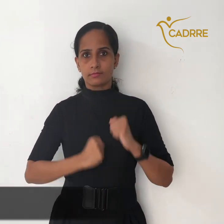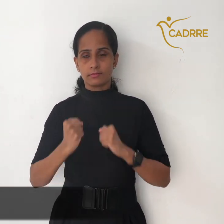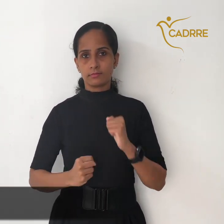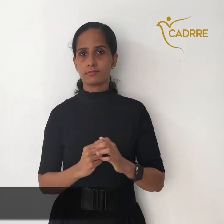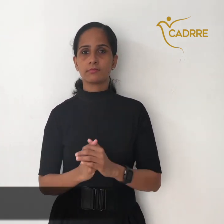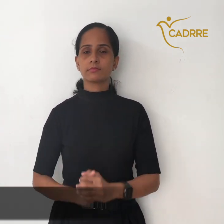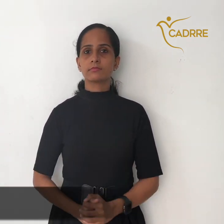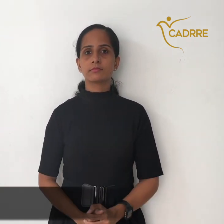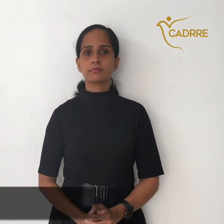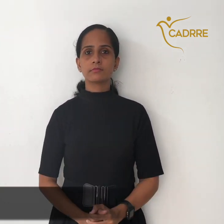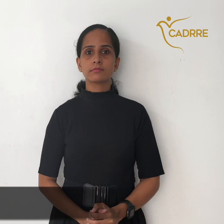Run.